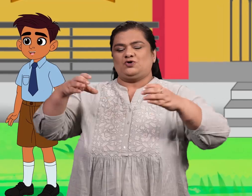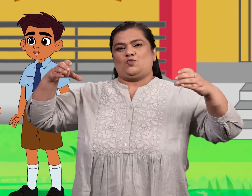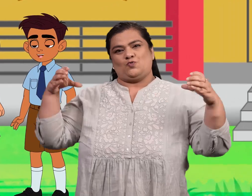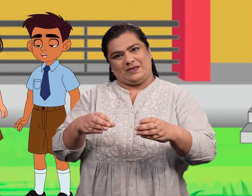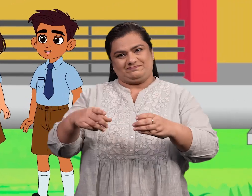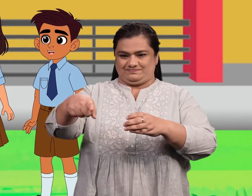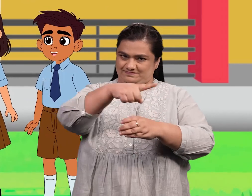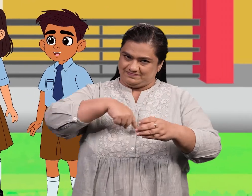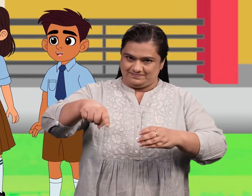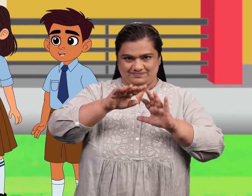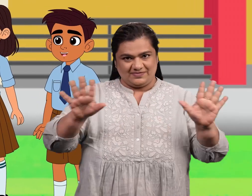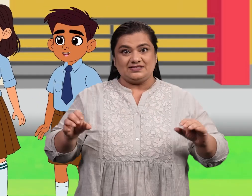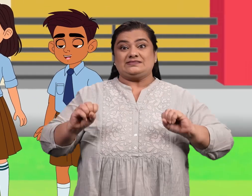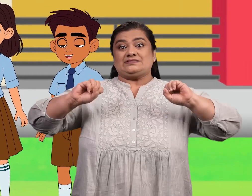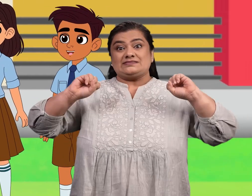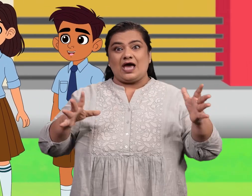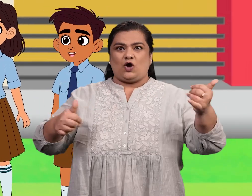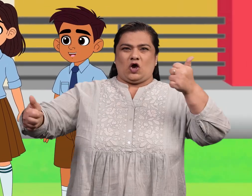was a part of their team.